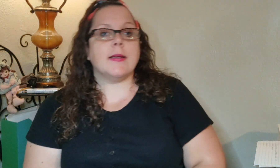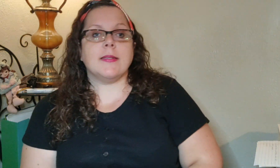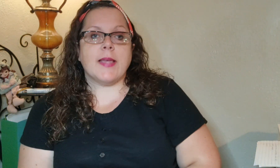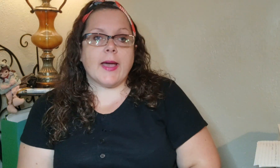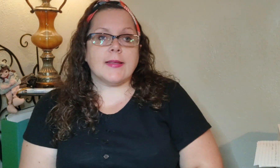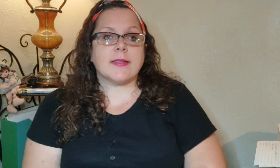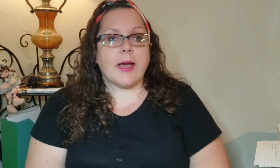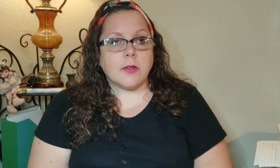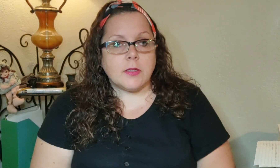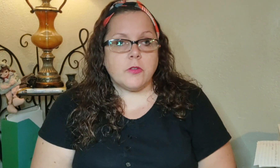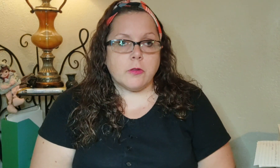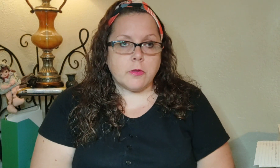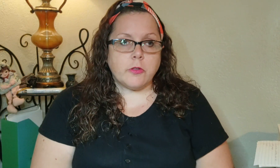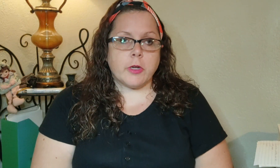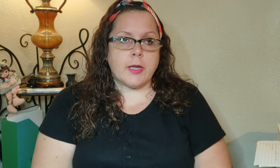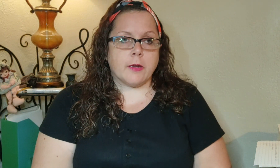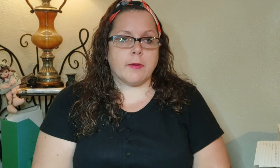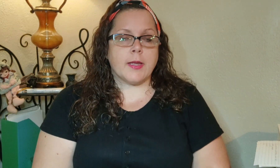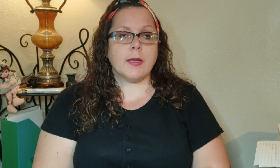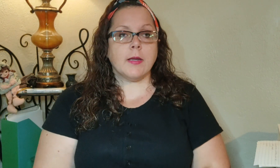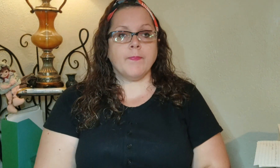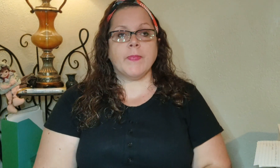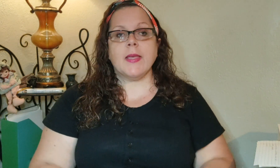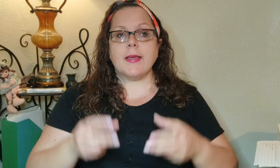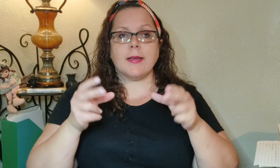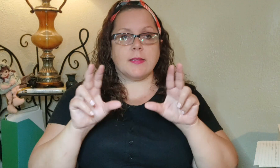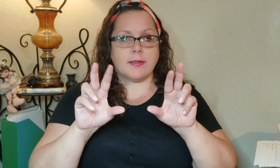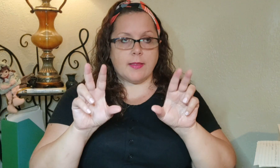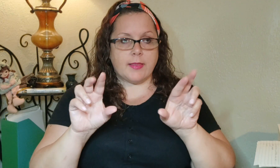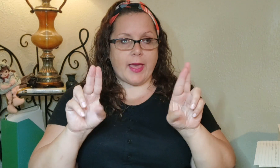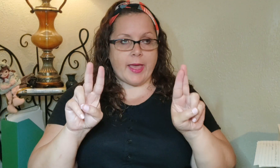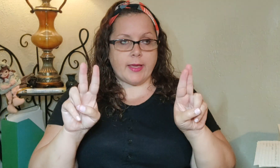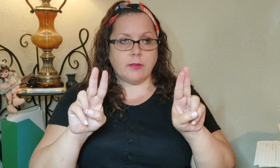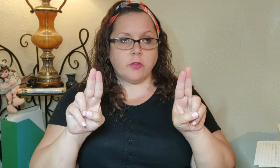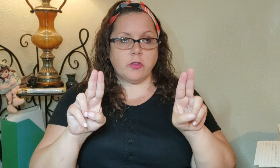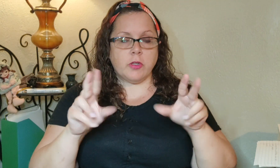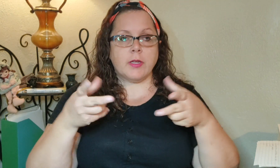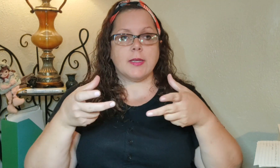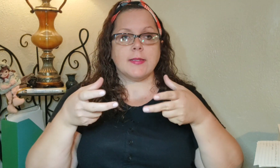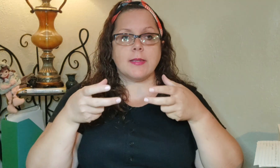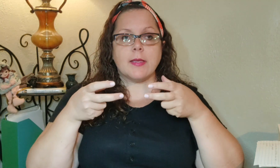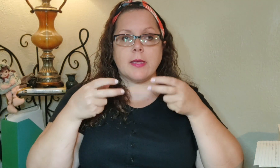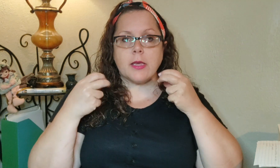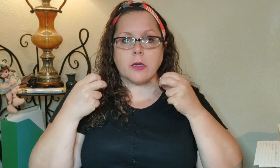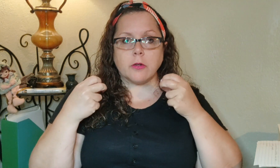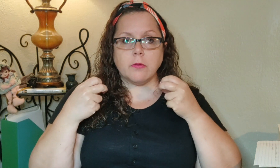And to ask, how did you lose your hearing? It's the H, is here.